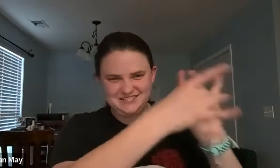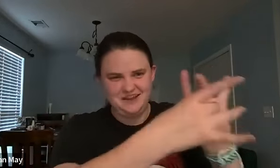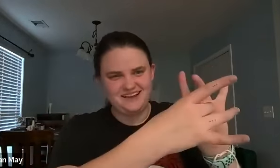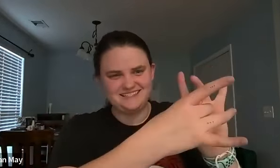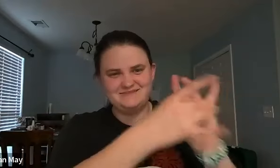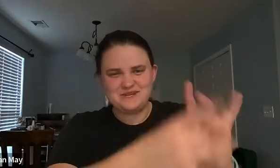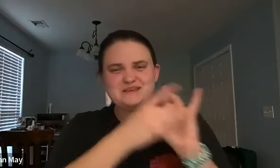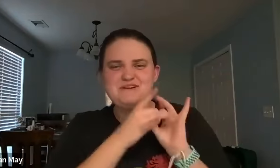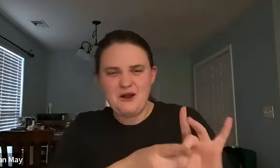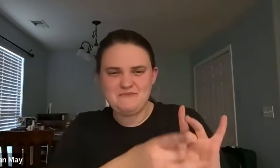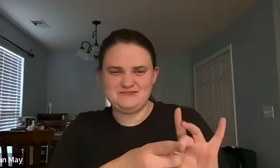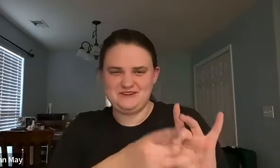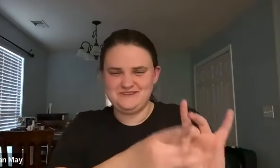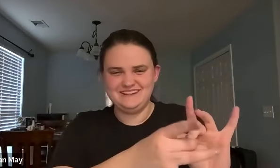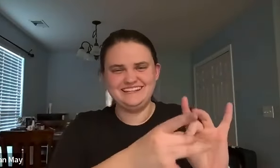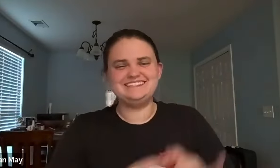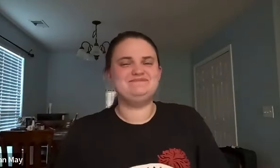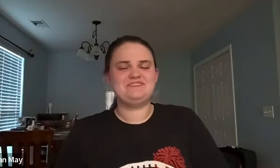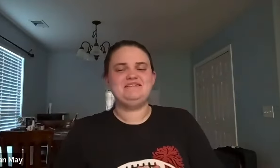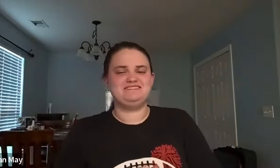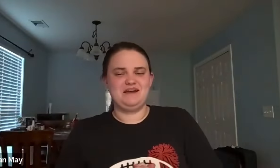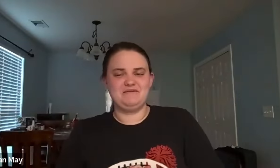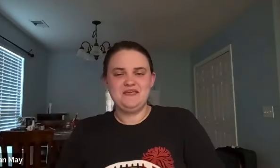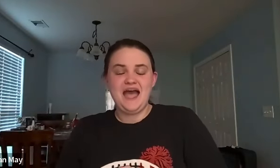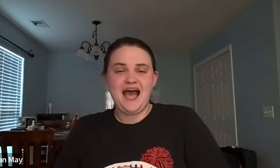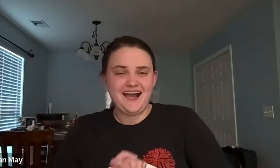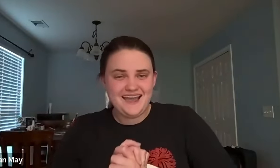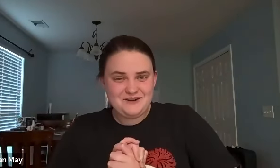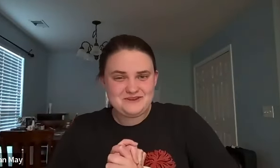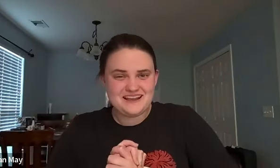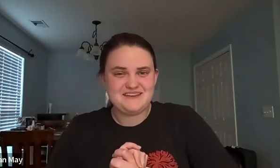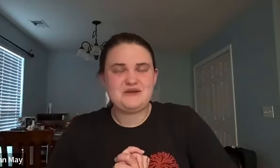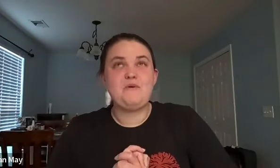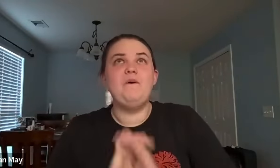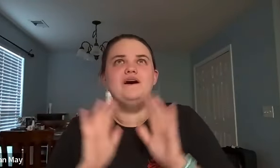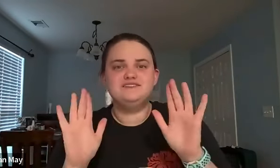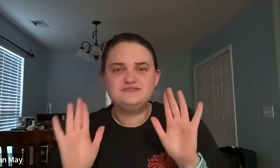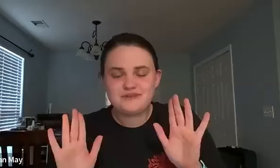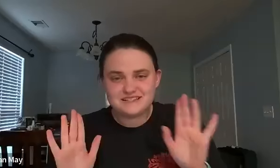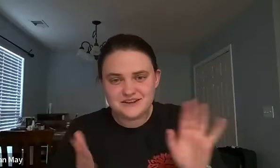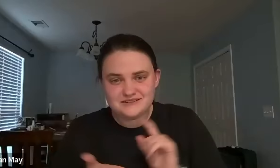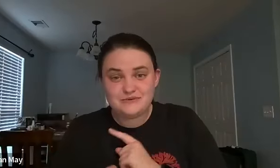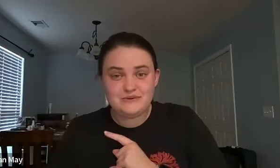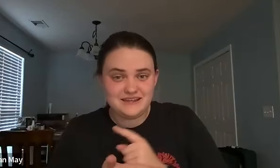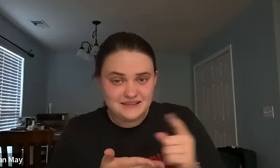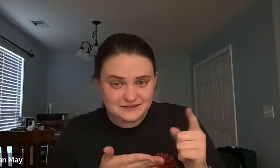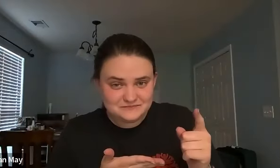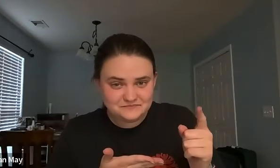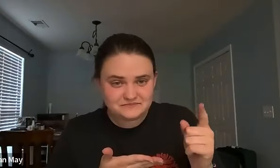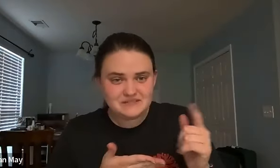you guys, and really be open with our feelings. So I hope you guys have a wonderful rest of y'all's week.